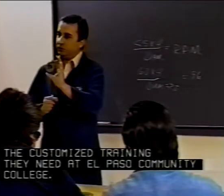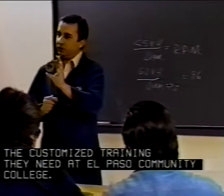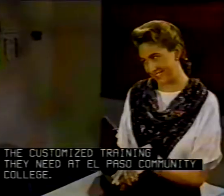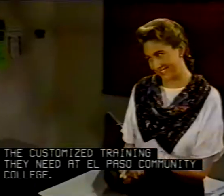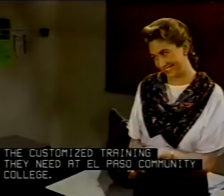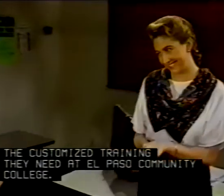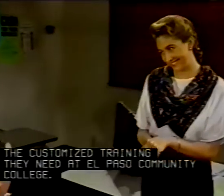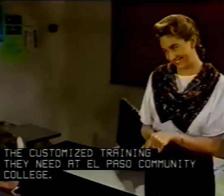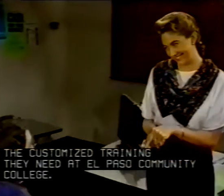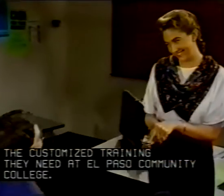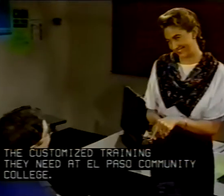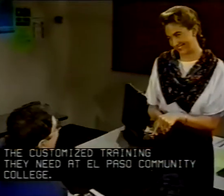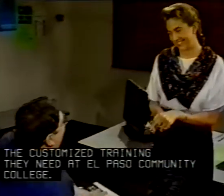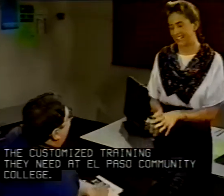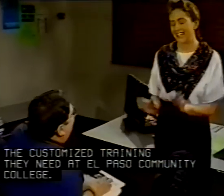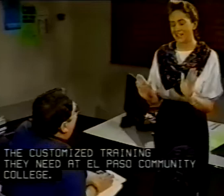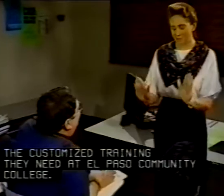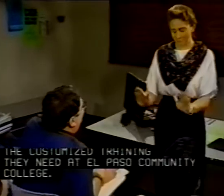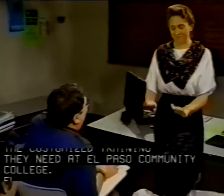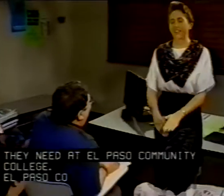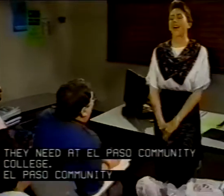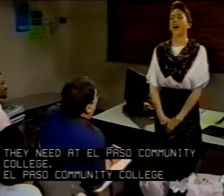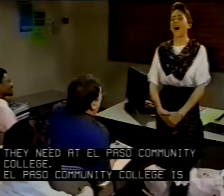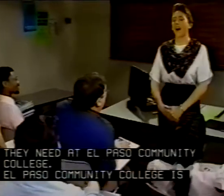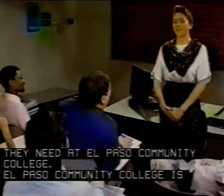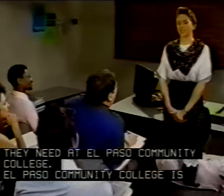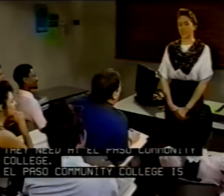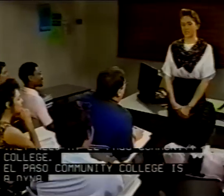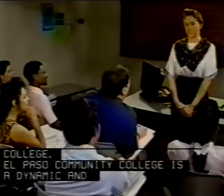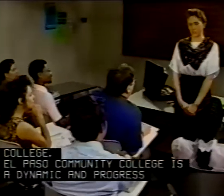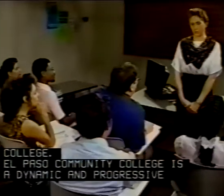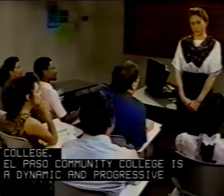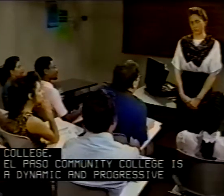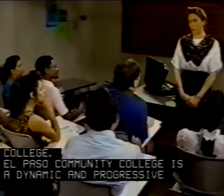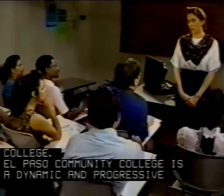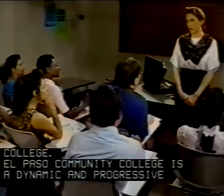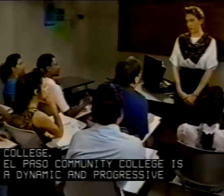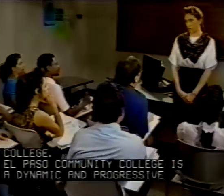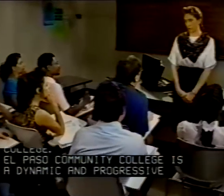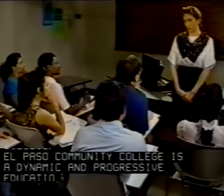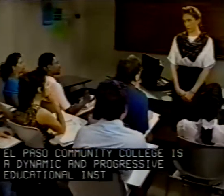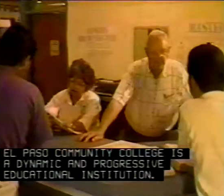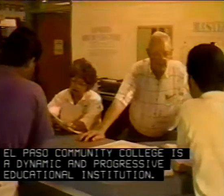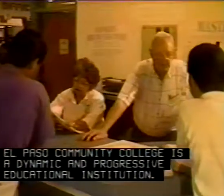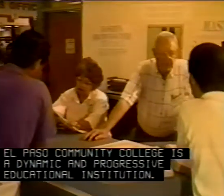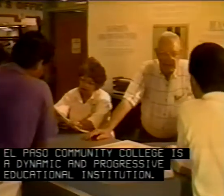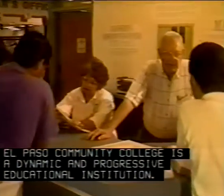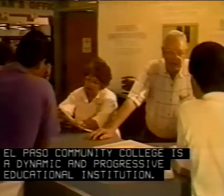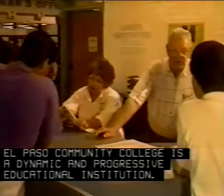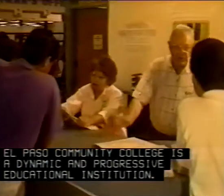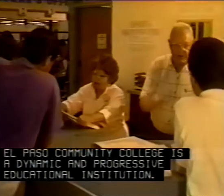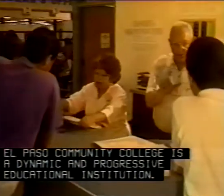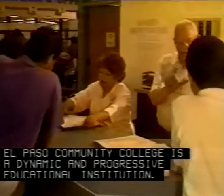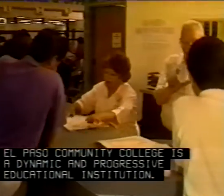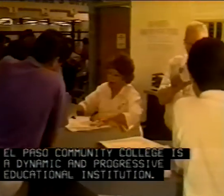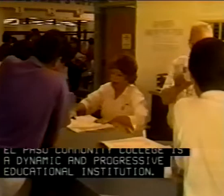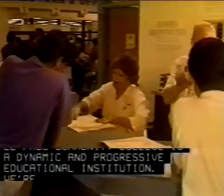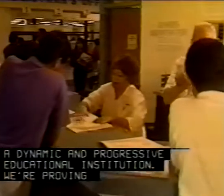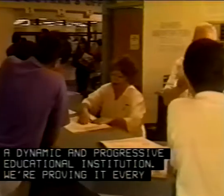El Paso Community College is a dynamic and progressive educational institution. We're proving it every day in a